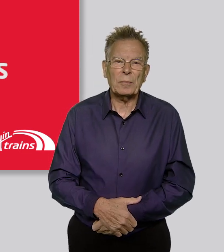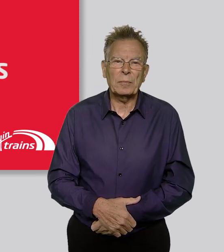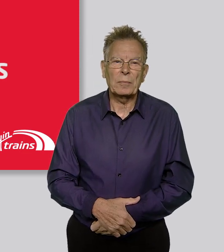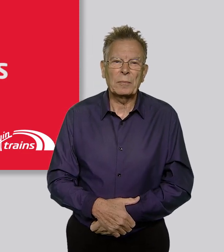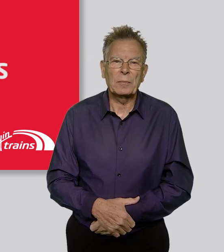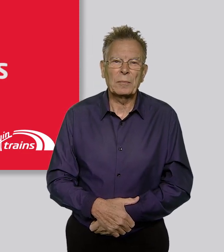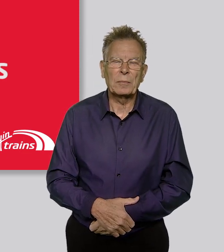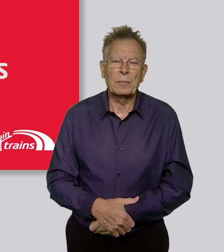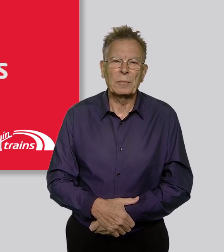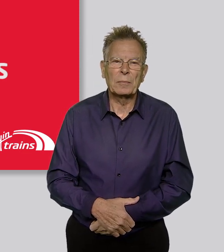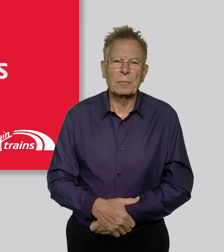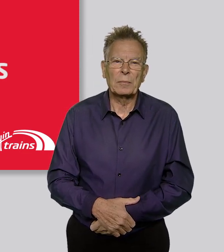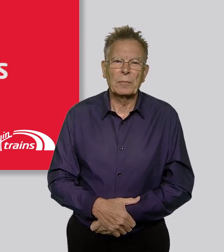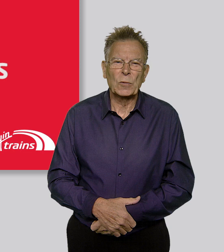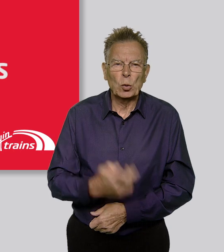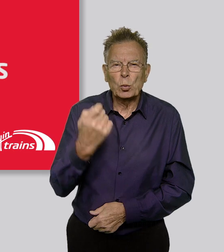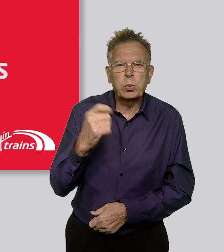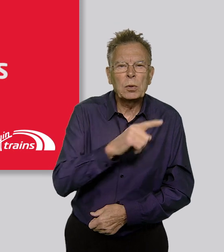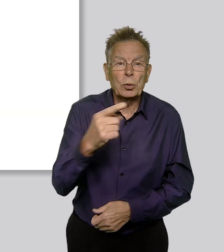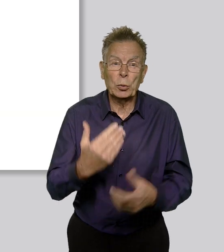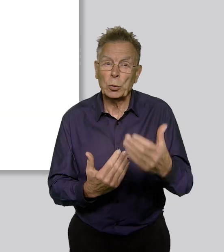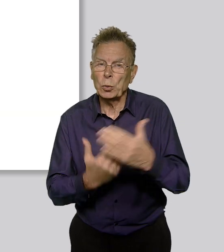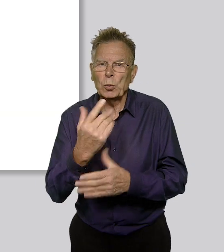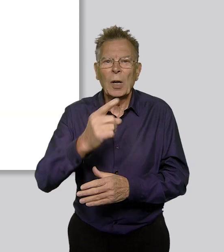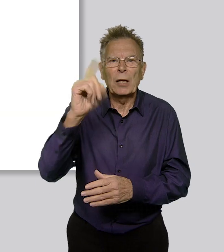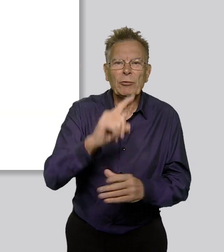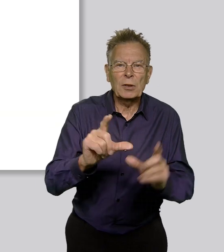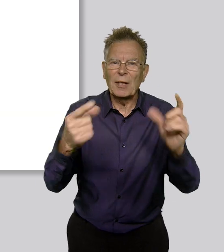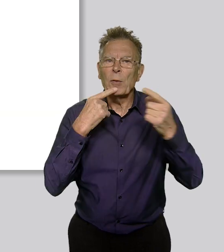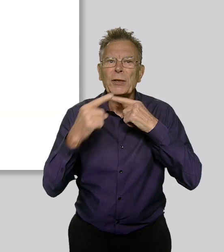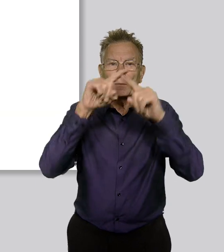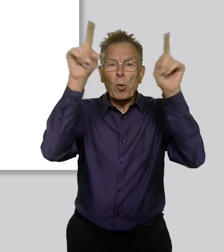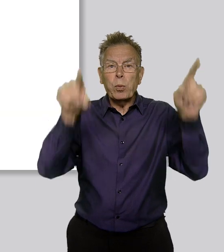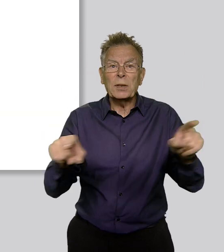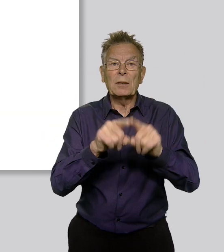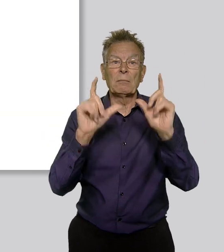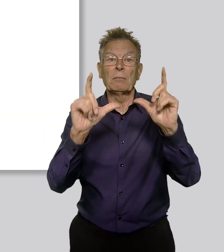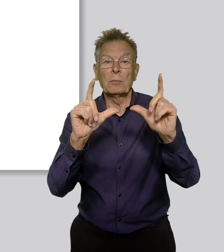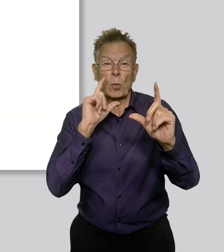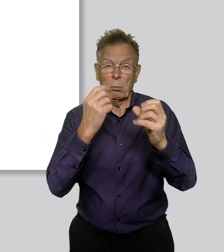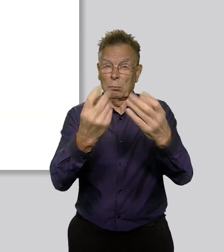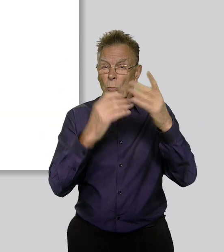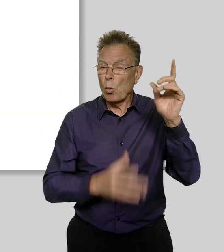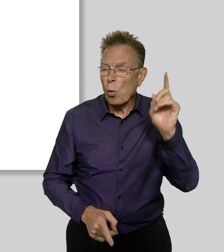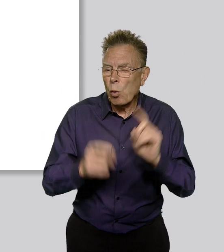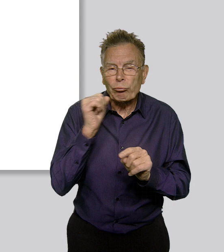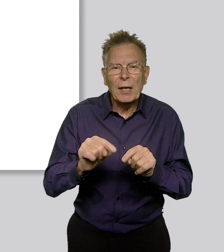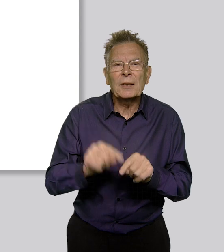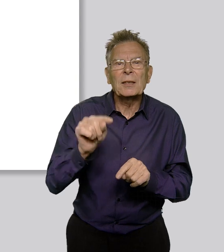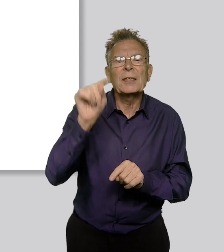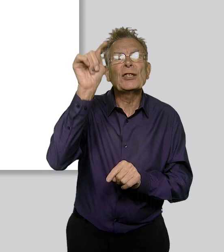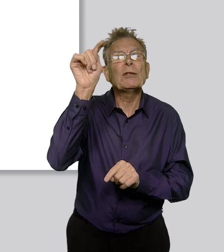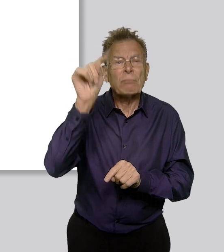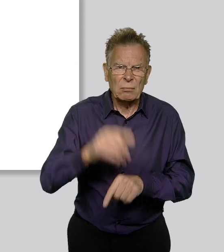Very soon, Our new electronic information screens will be rolling